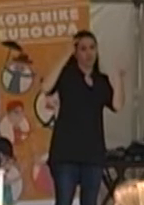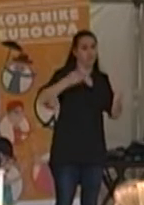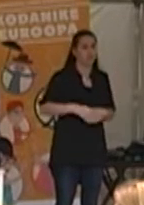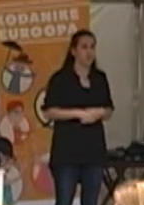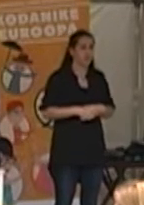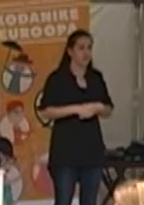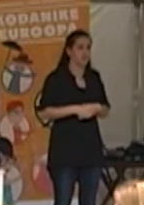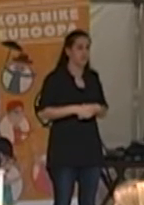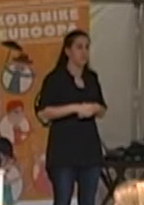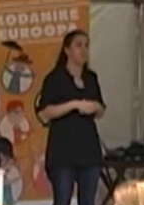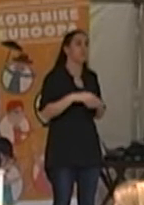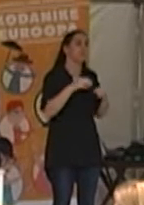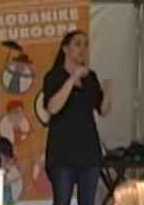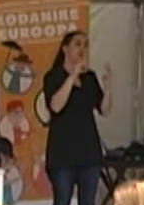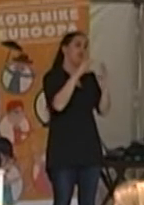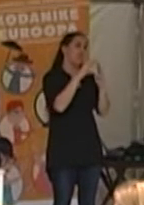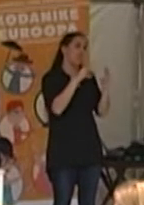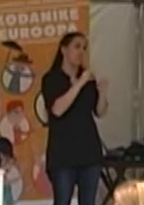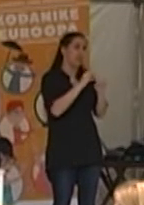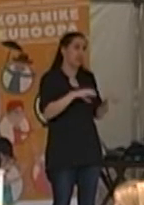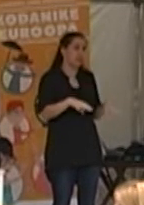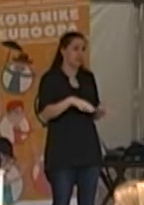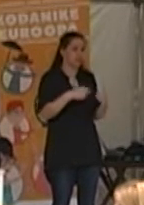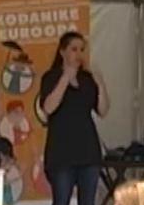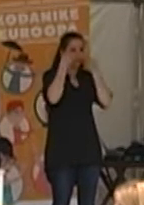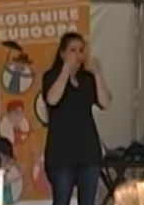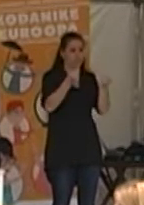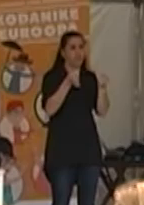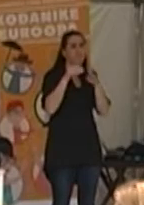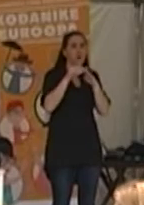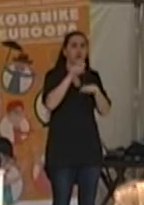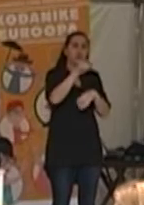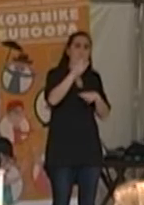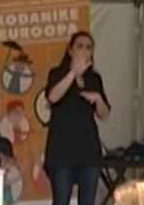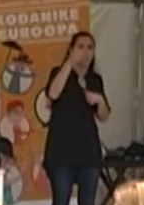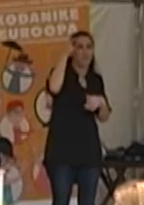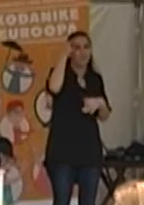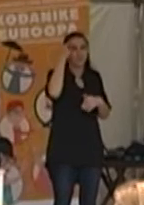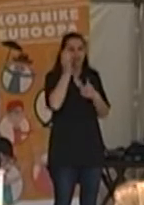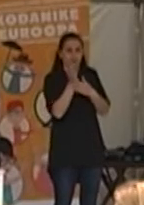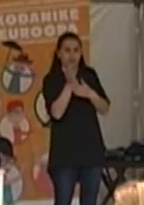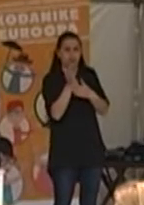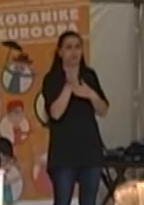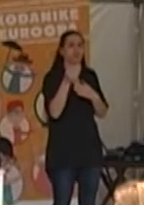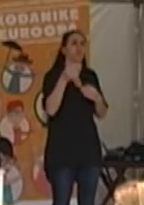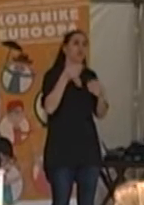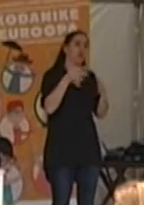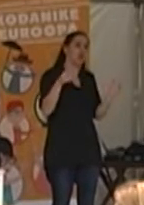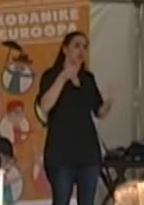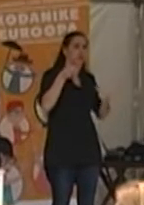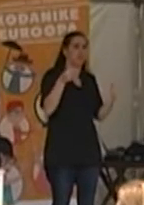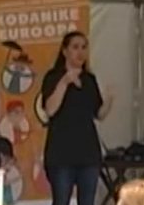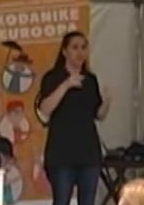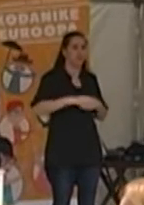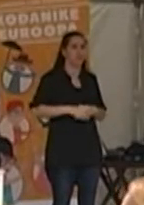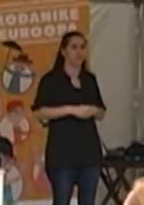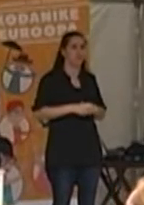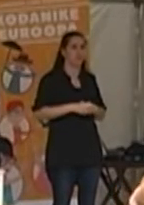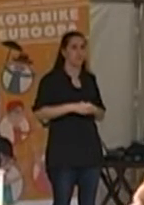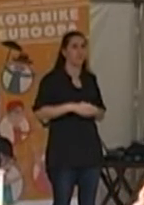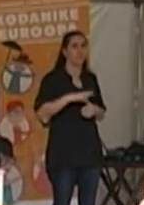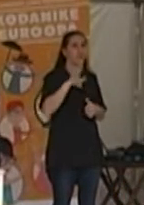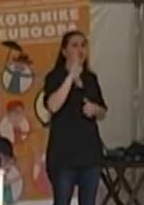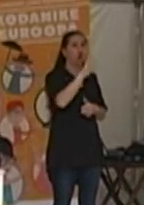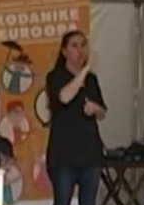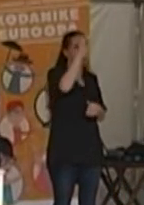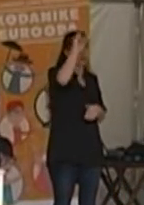Yet, media coverage does influence people's thinking. It influences public debate. Let's take a pulse of your individual countries in as